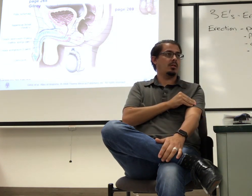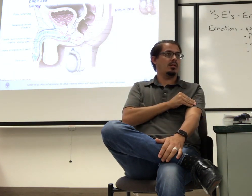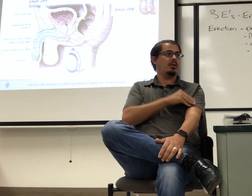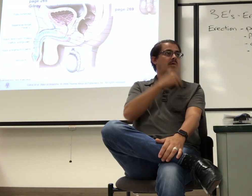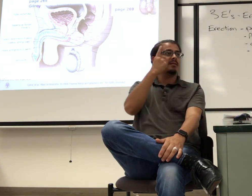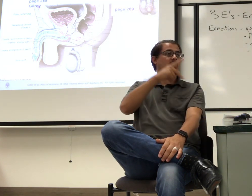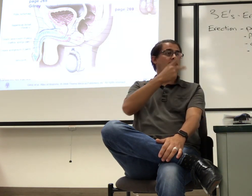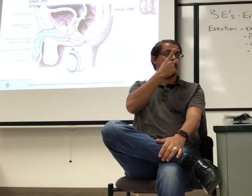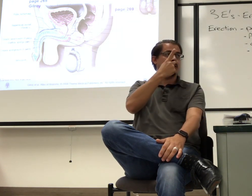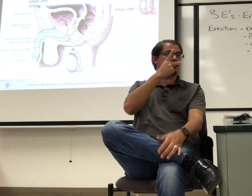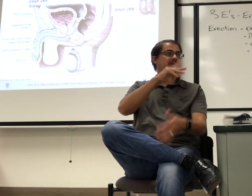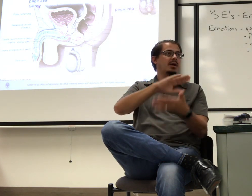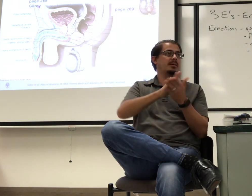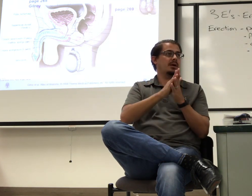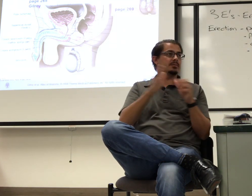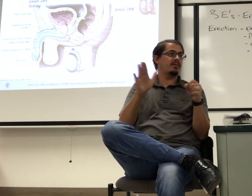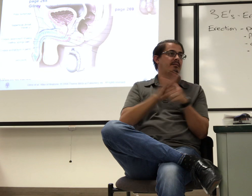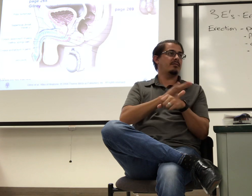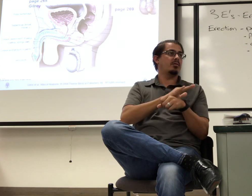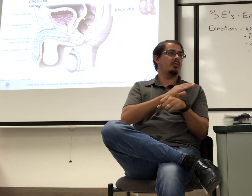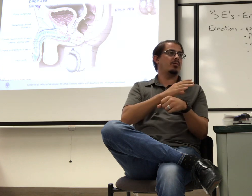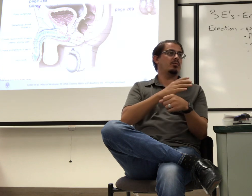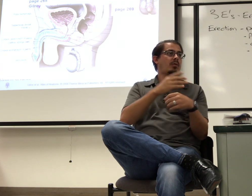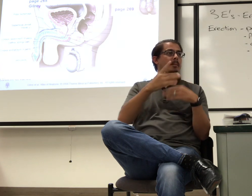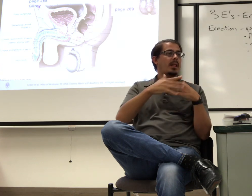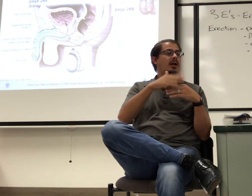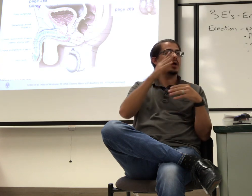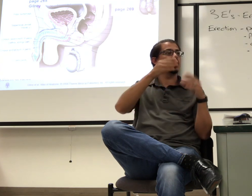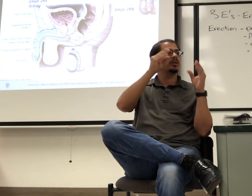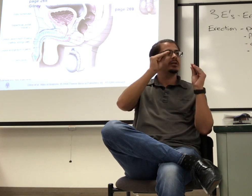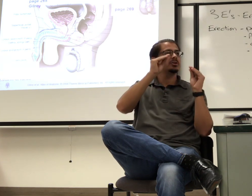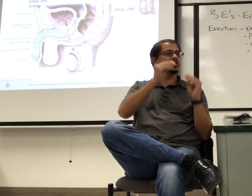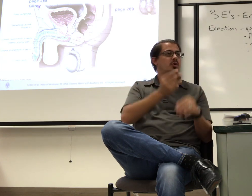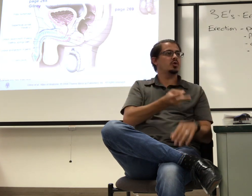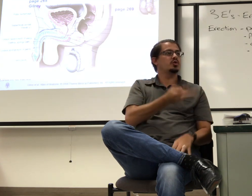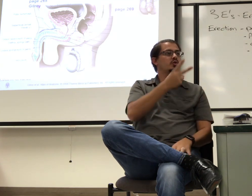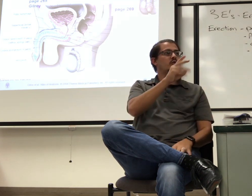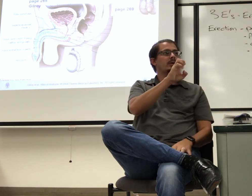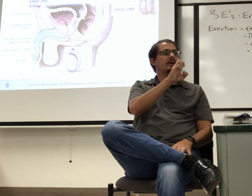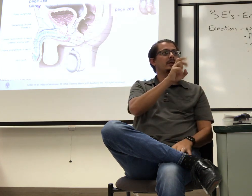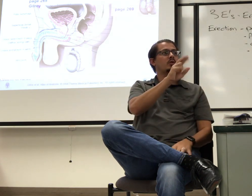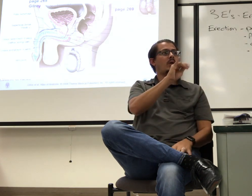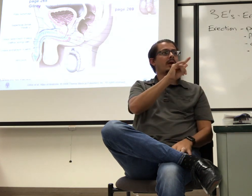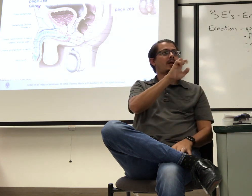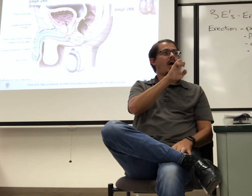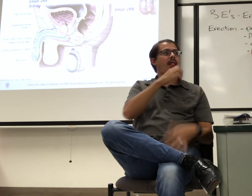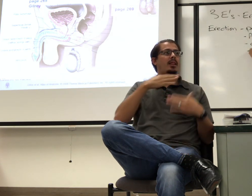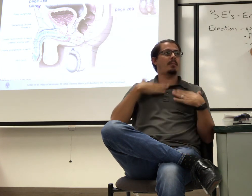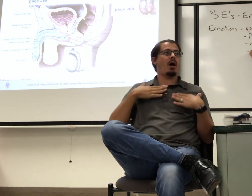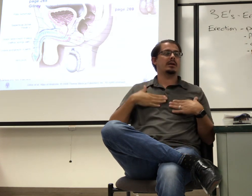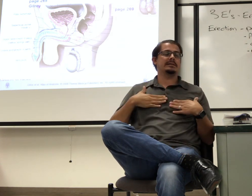for the penis, it becomes engorged in blood. And I'll teach you 2 erectile bodies.